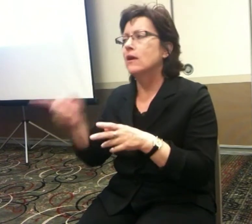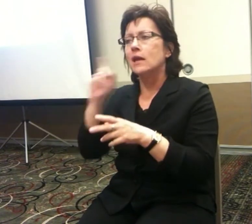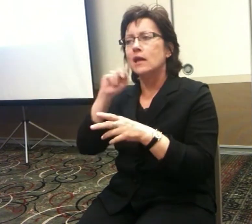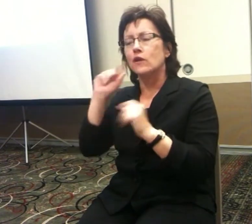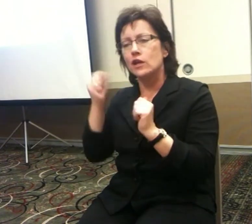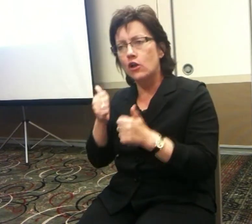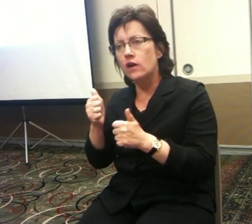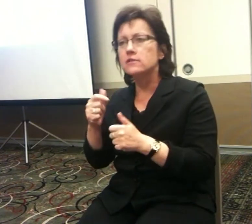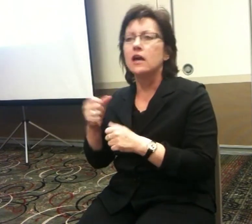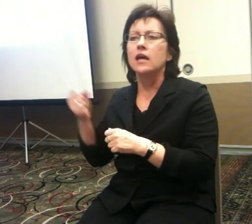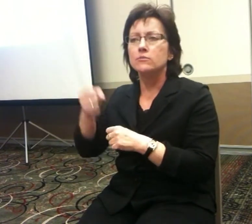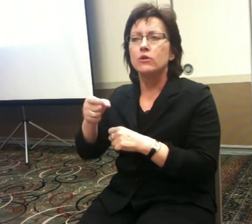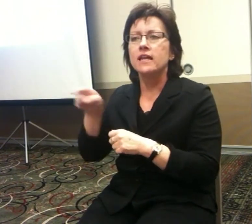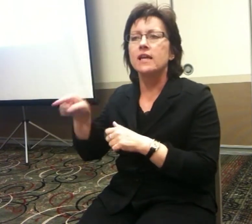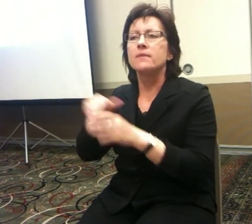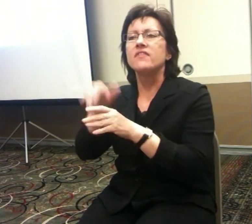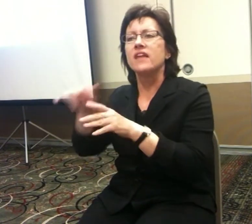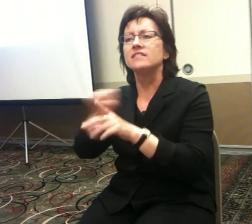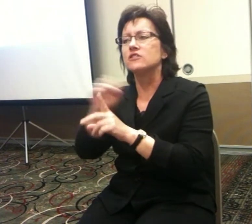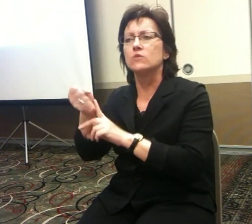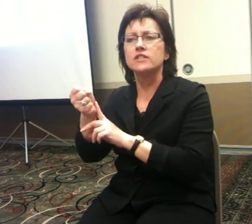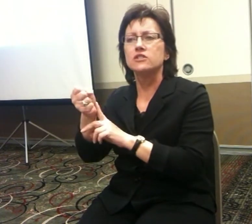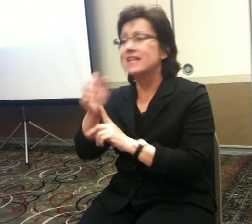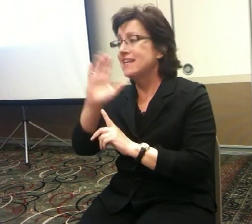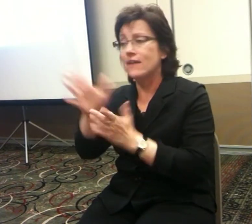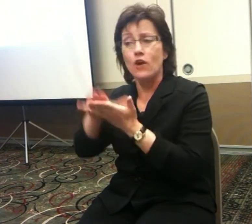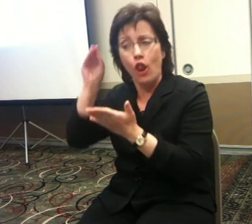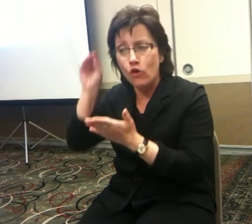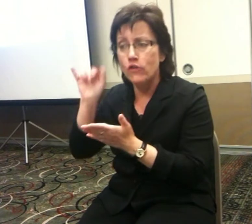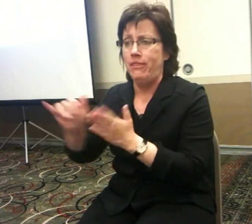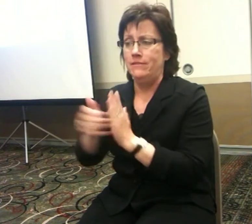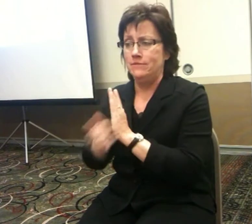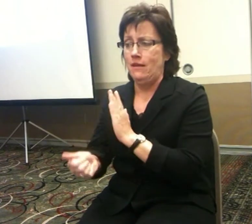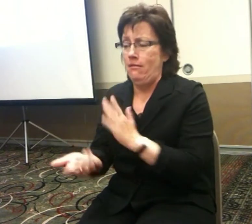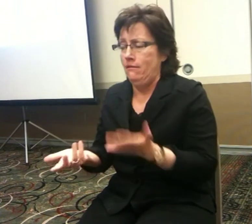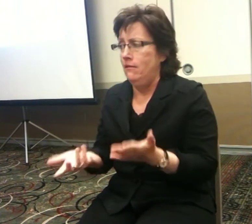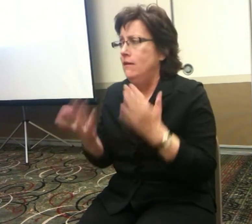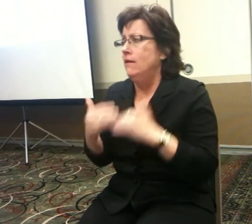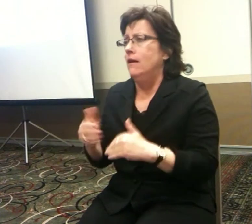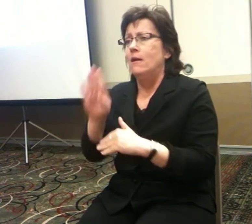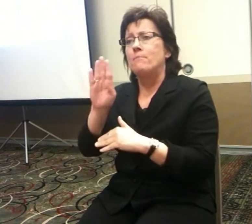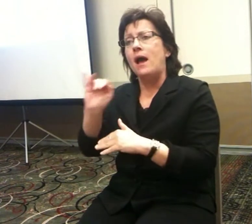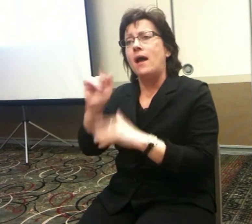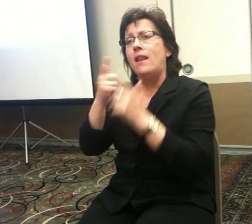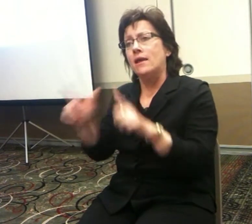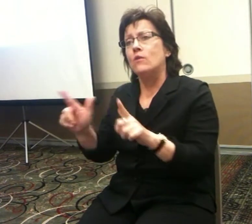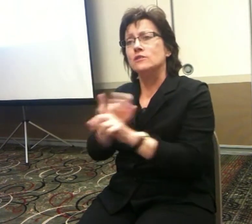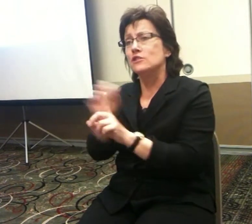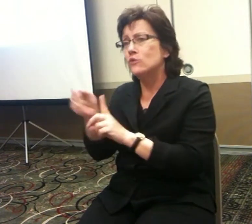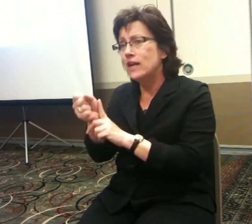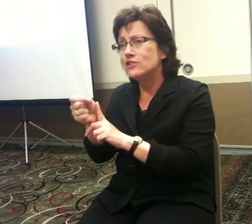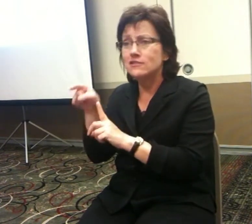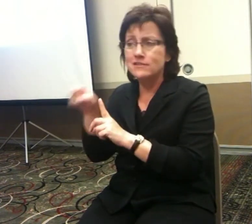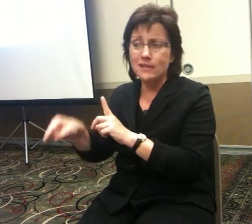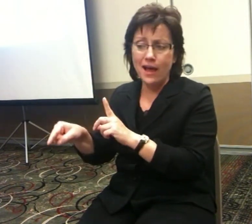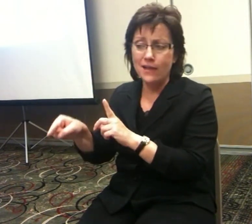acquired the skill. His bilingual situation playing a role in there. And probably in the